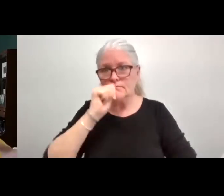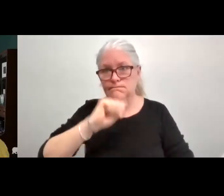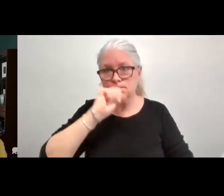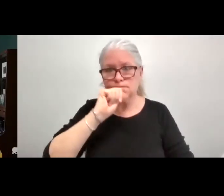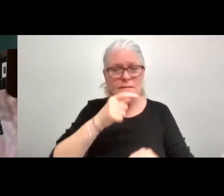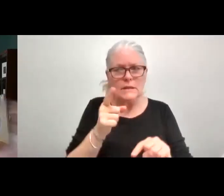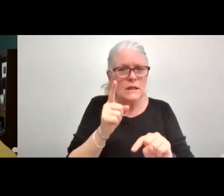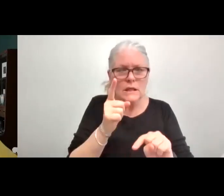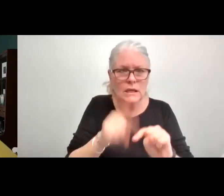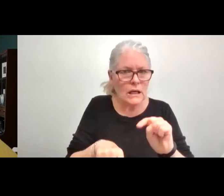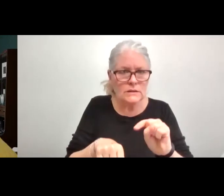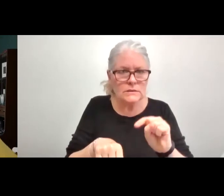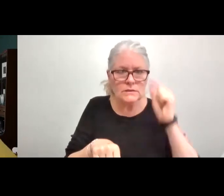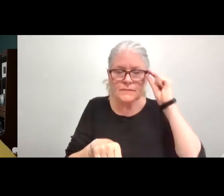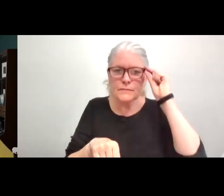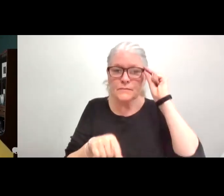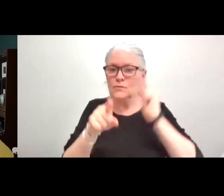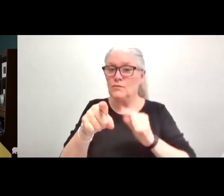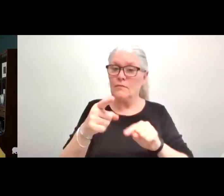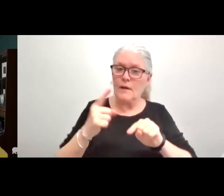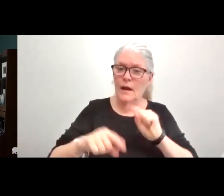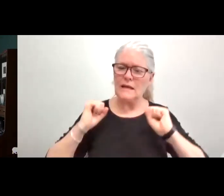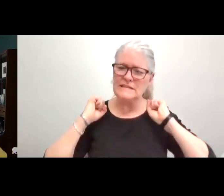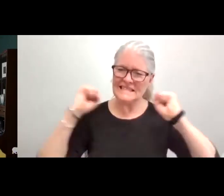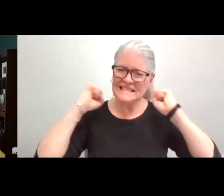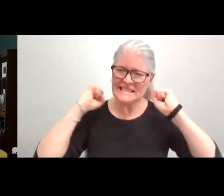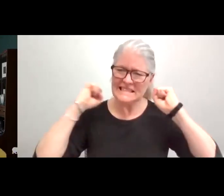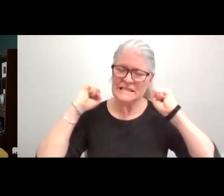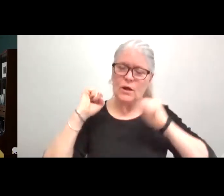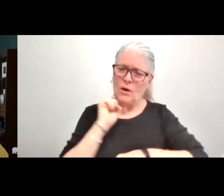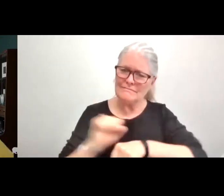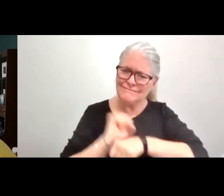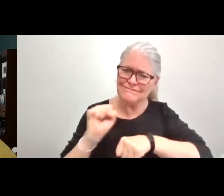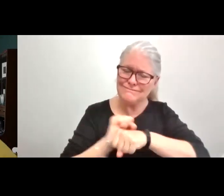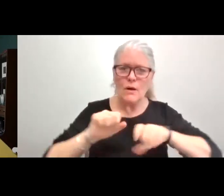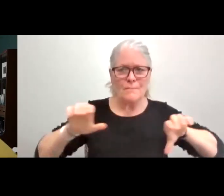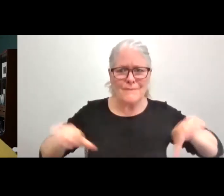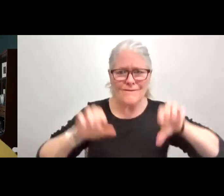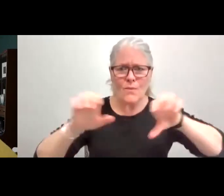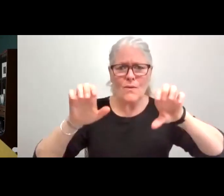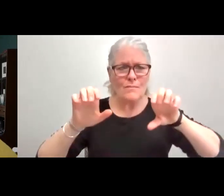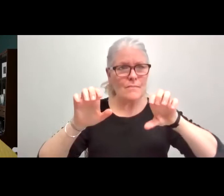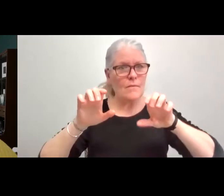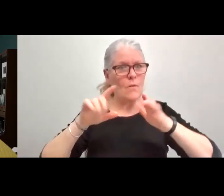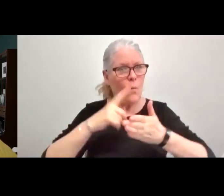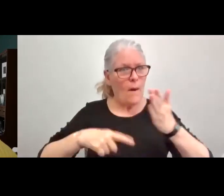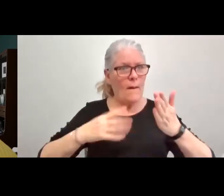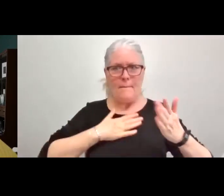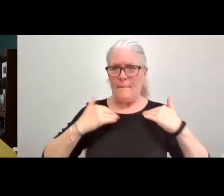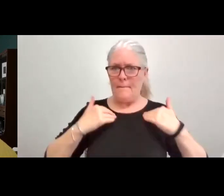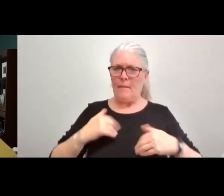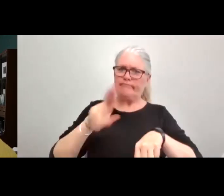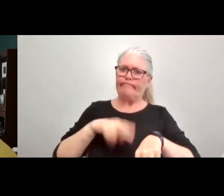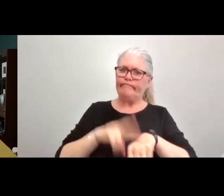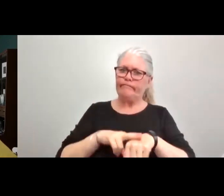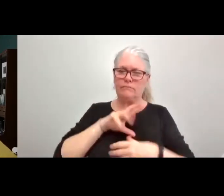You cannot outrun or out-exercise or outperform what your body may do naturally.